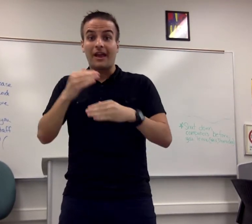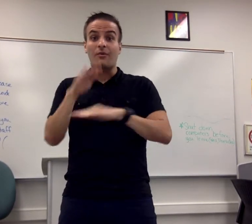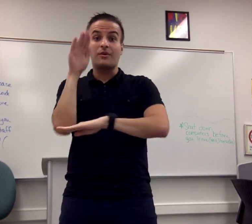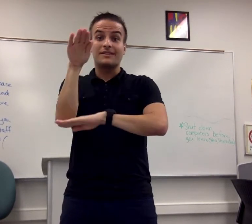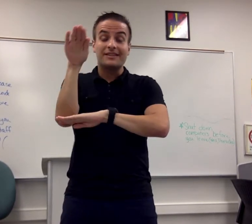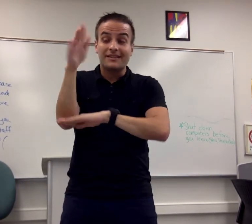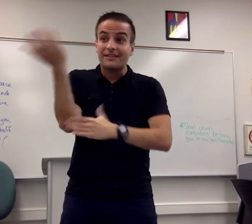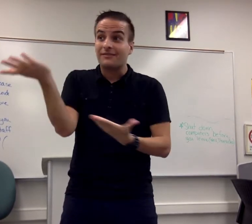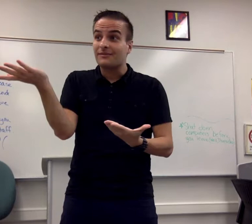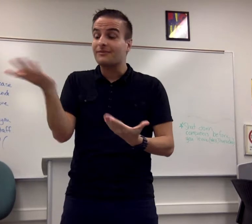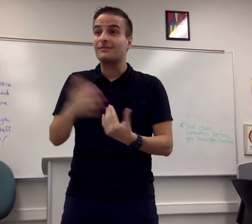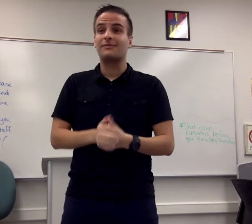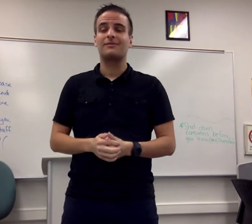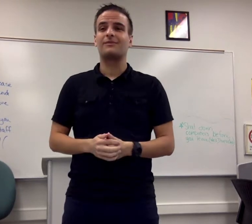then,